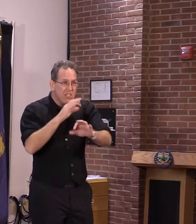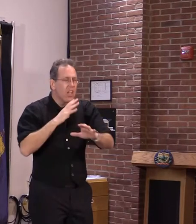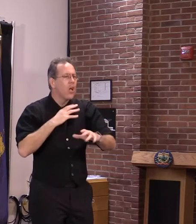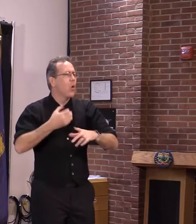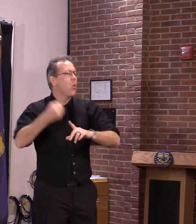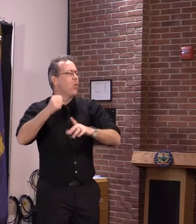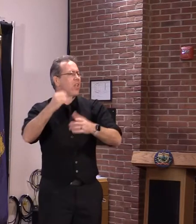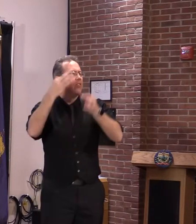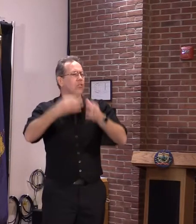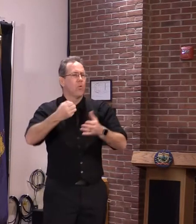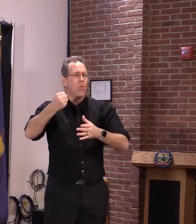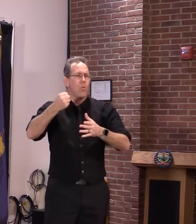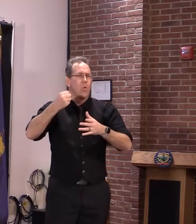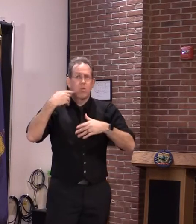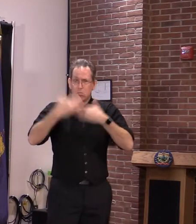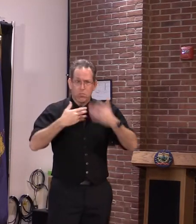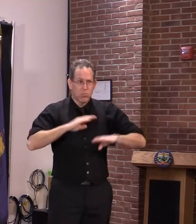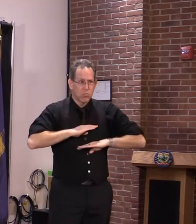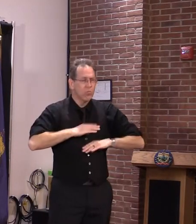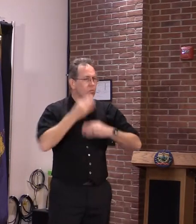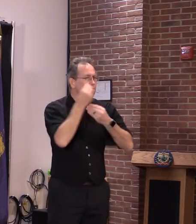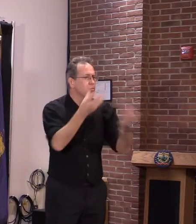Andrew McGregor, Caledonian Record.